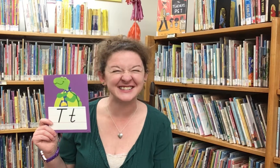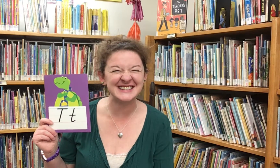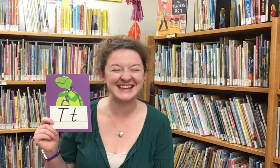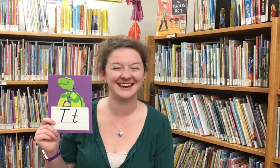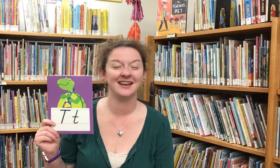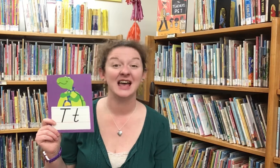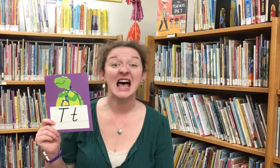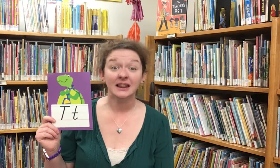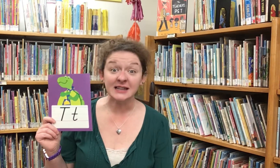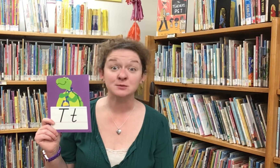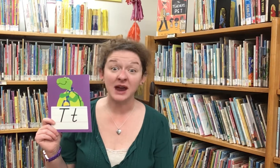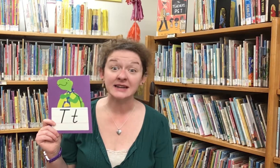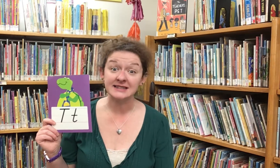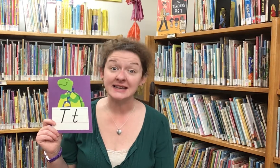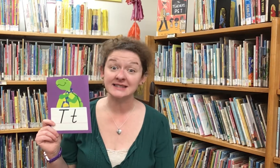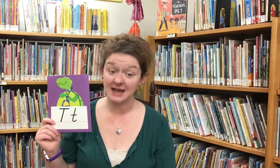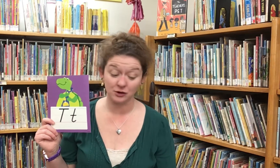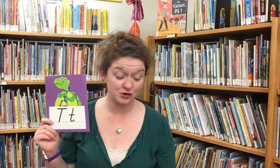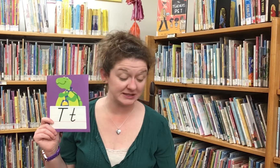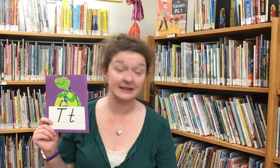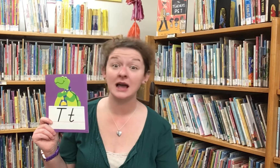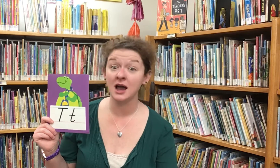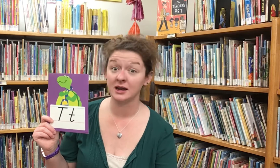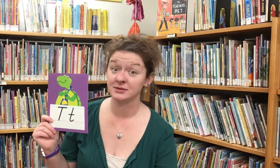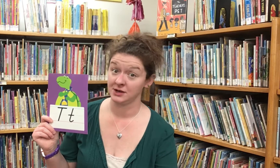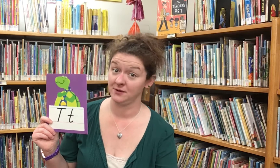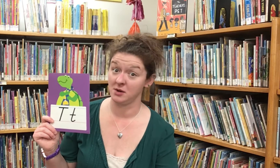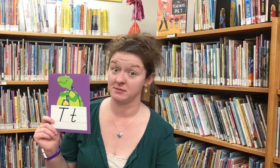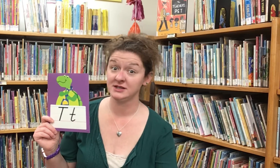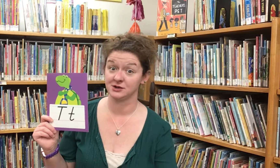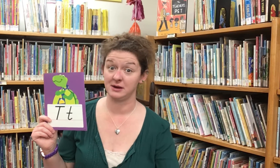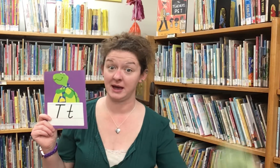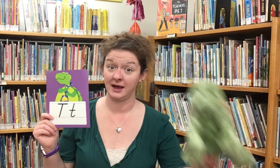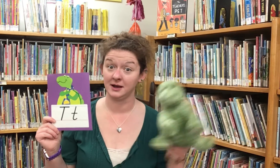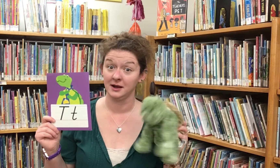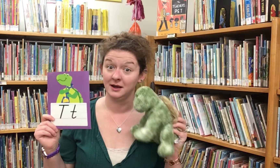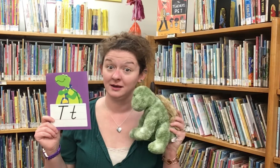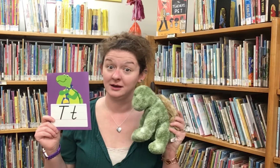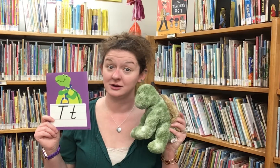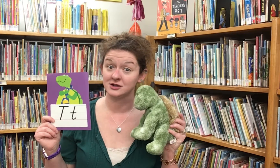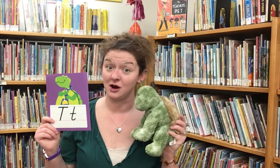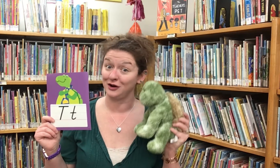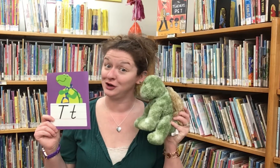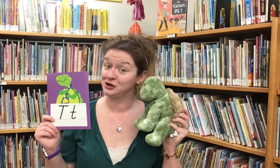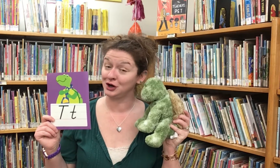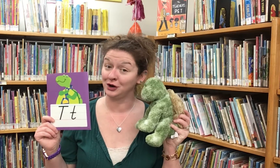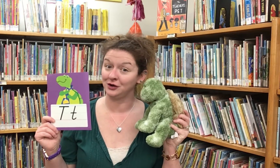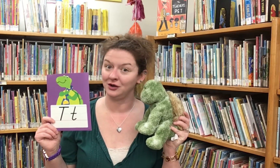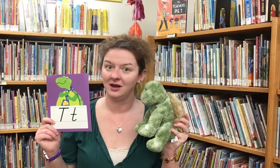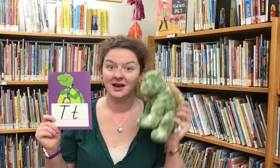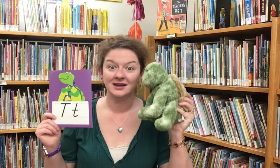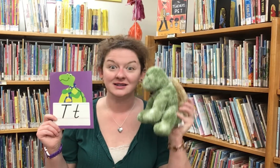it? Let's practice that sound using the items from our mystery bag. Here's our turtle. T,